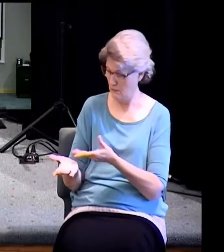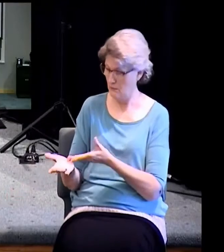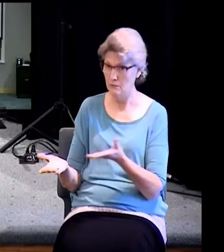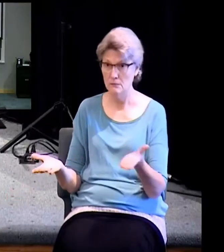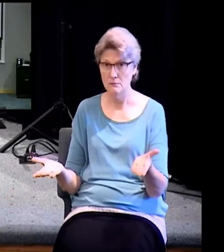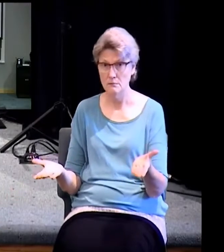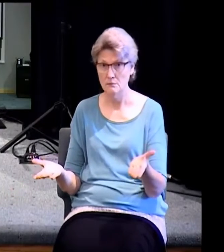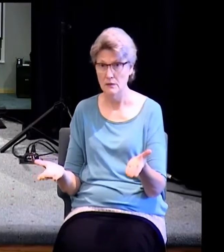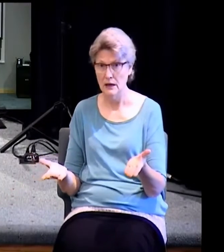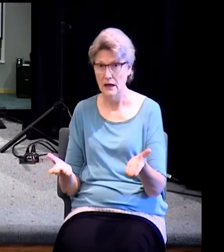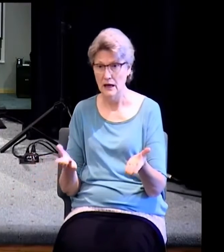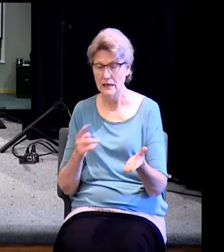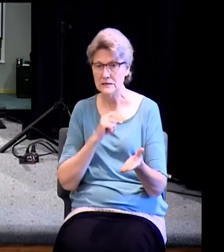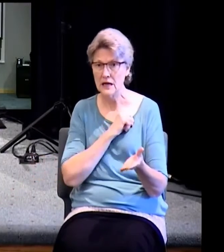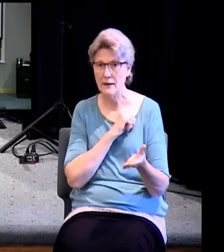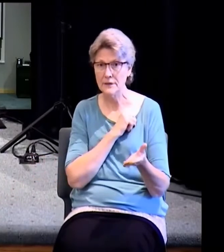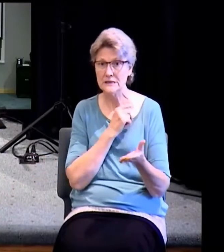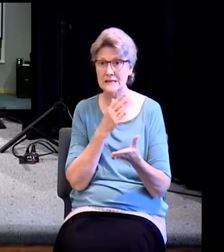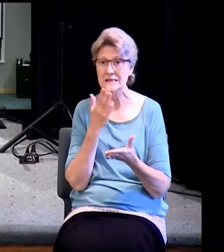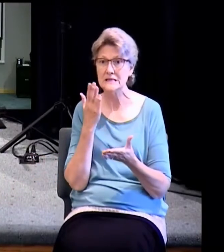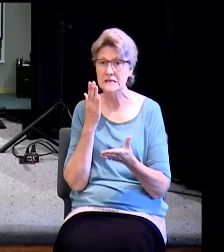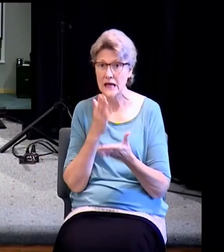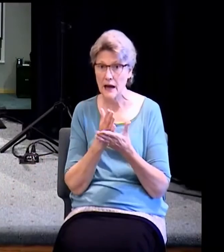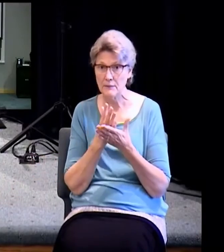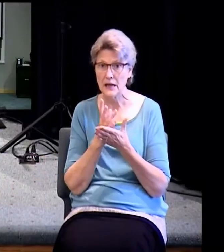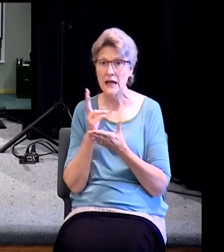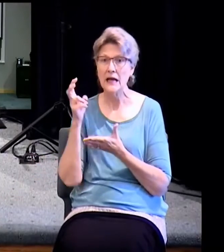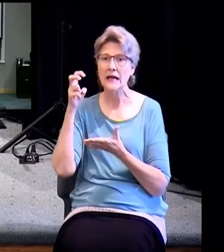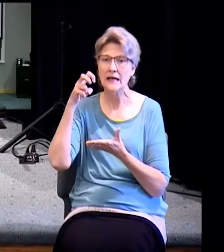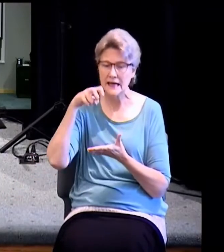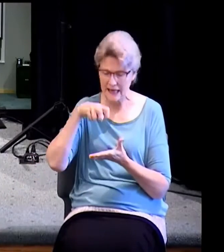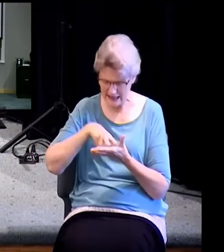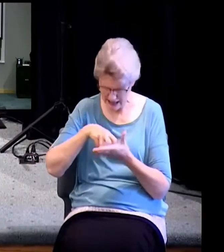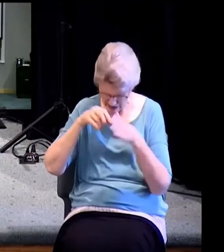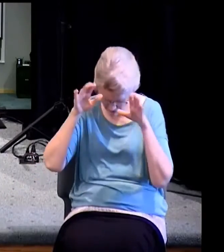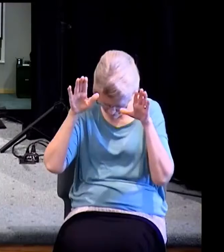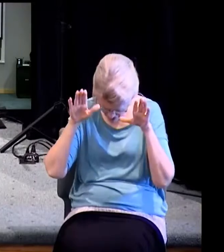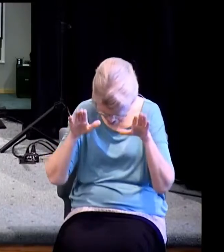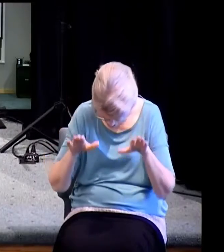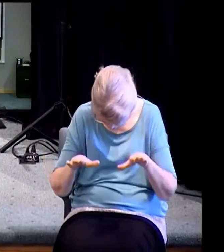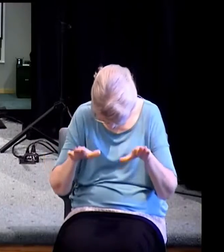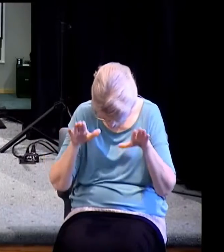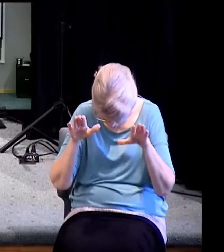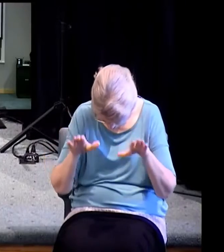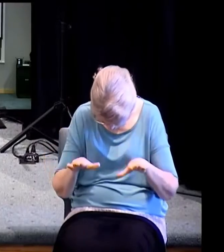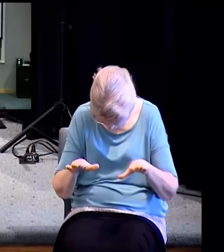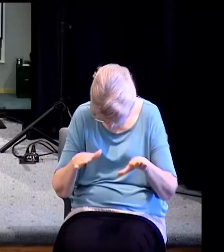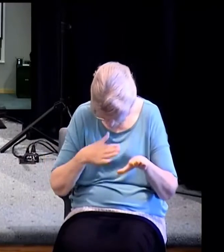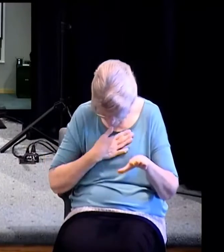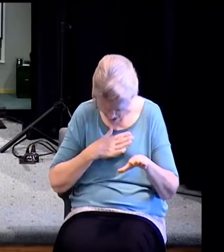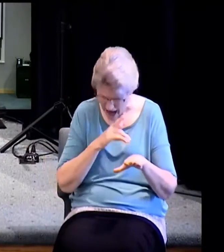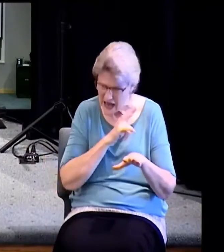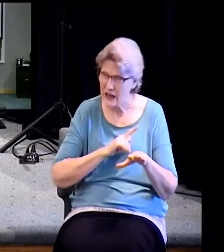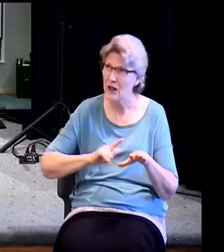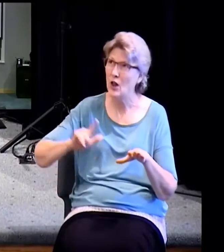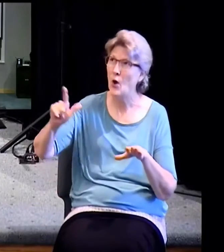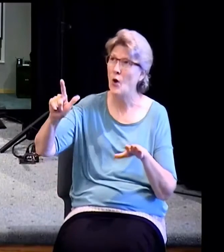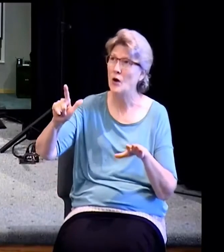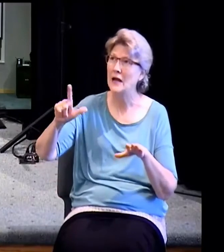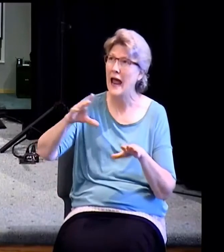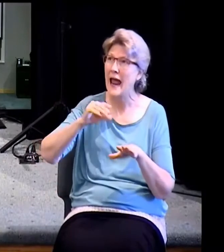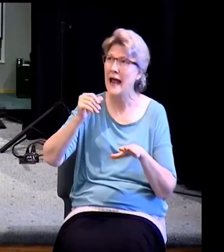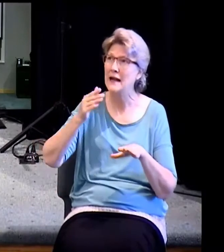Thomas just stopped and he fell on his face and he said, "My Lord and my